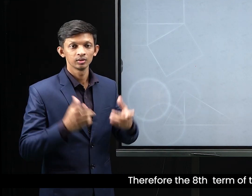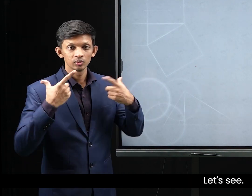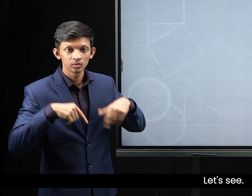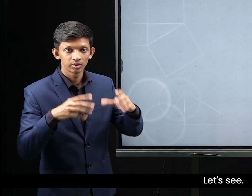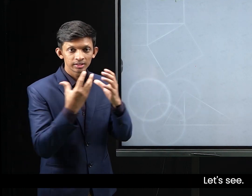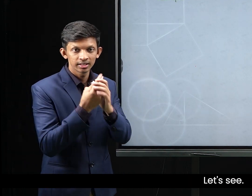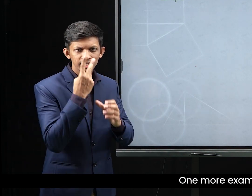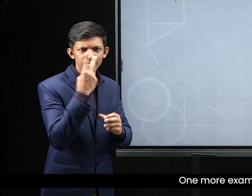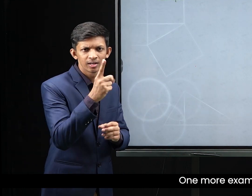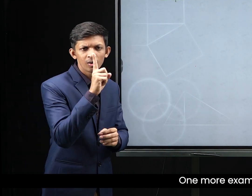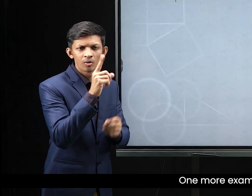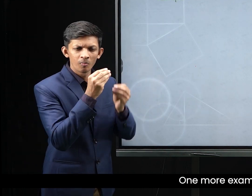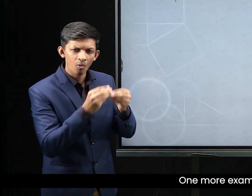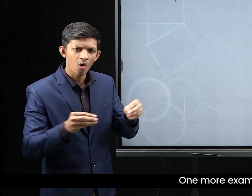Let us see one more example.